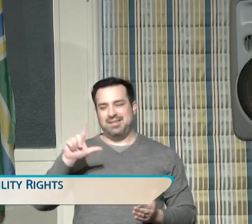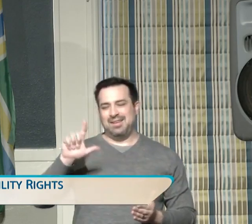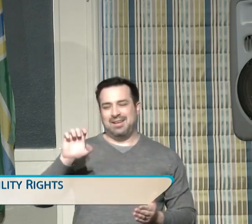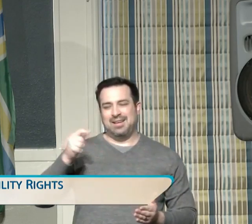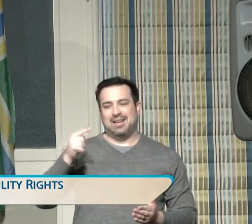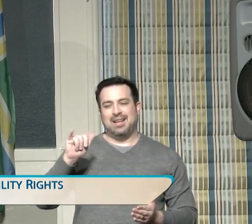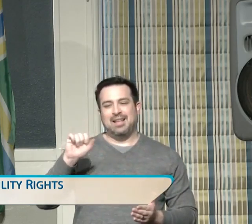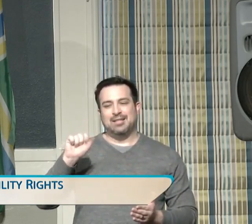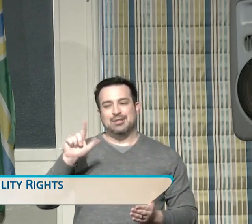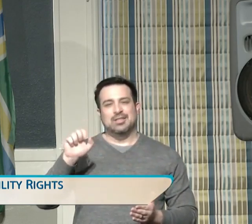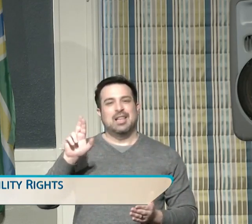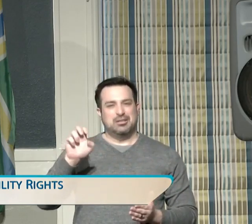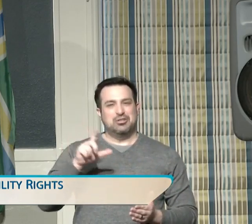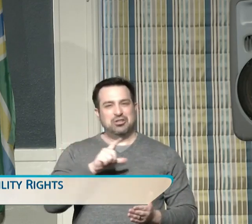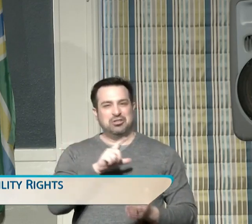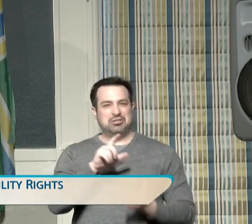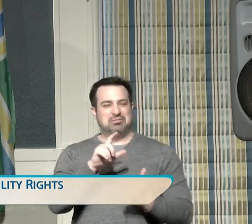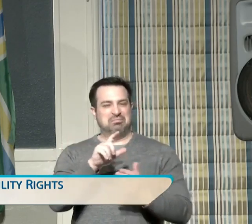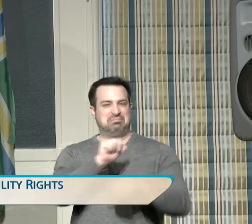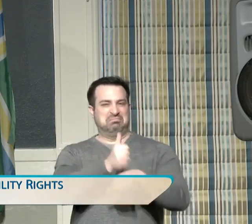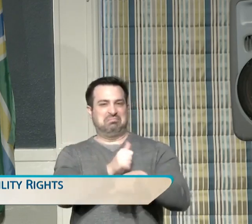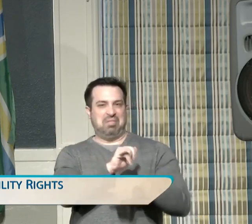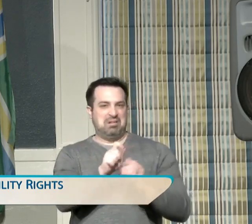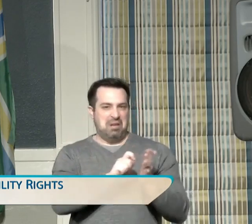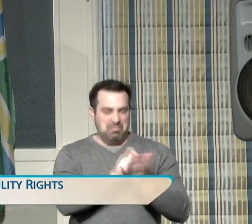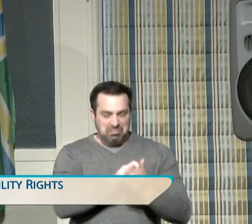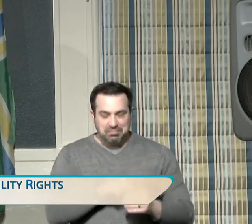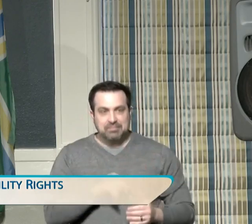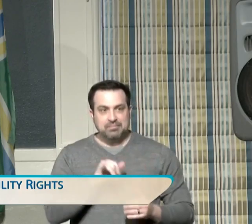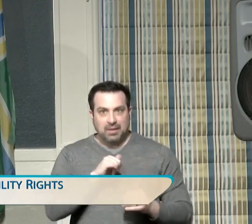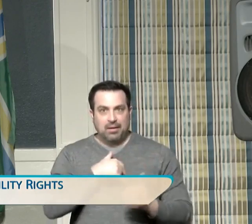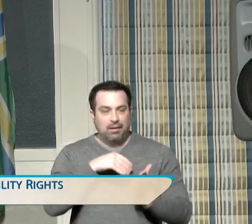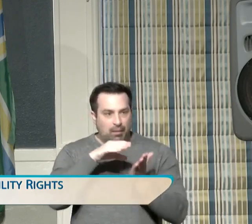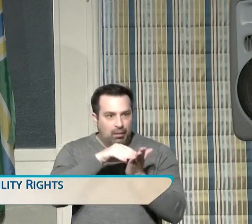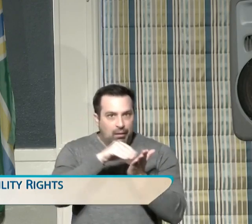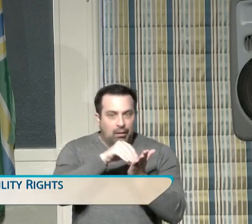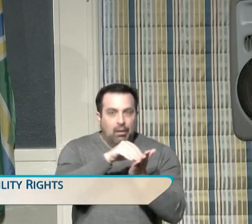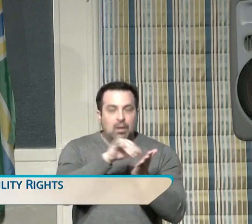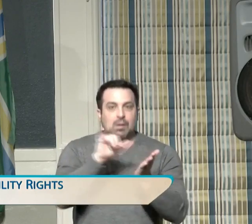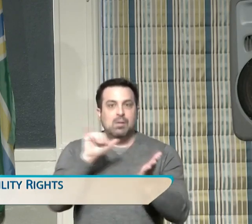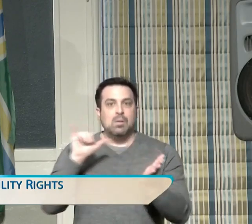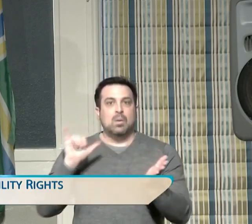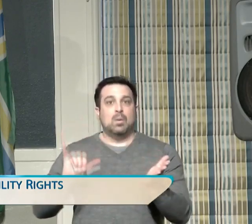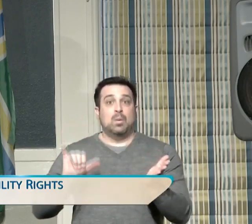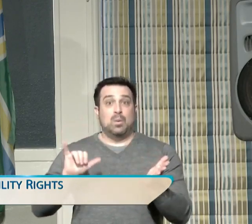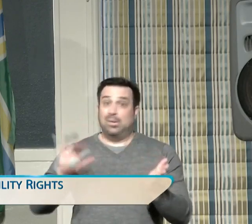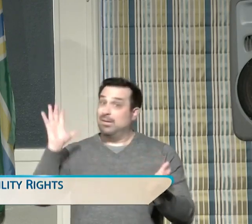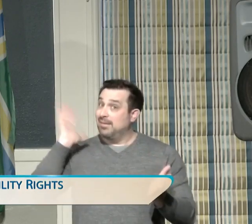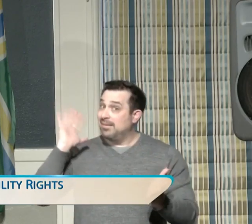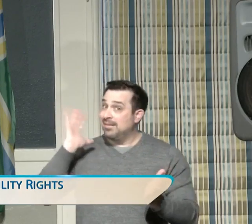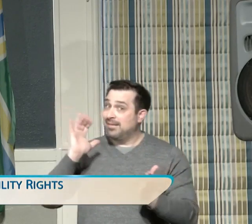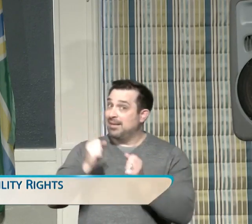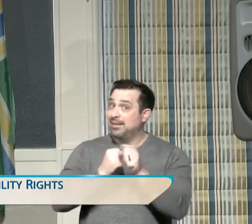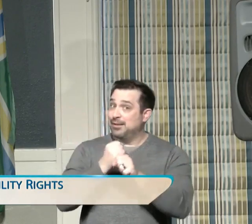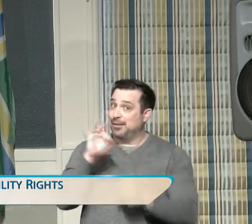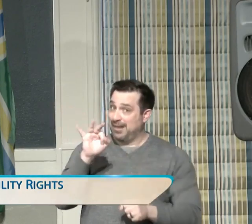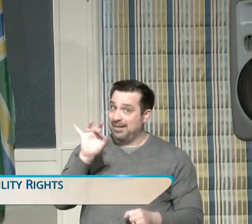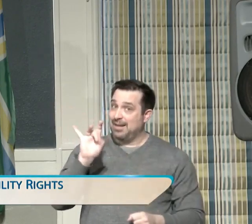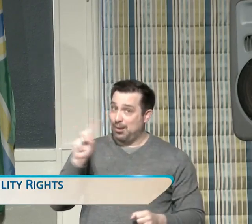At any rate, that's where I started my learning curve. That's way back in